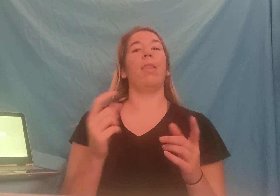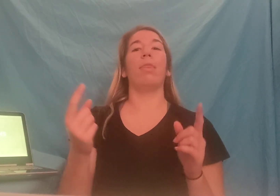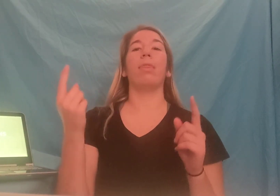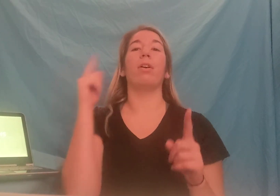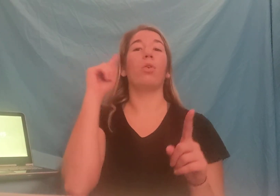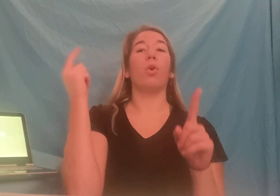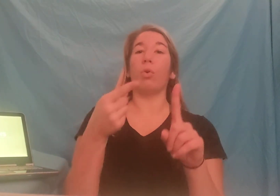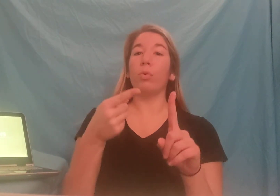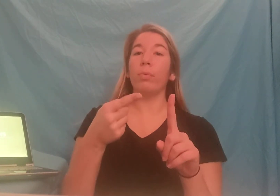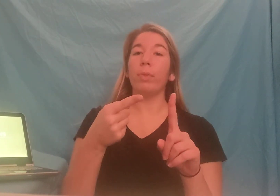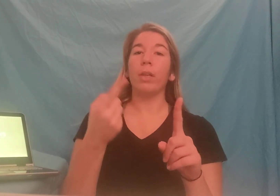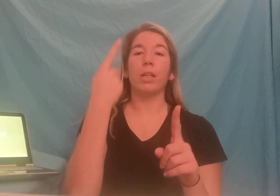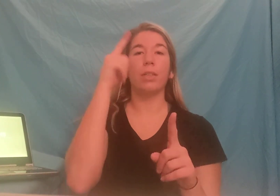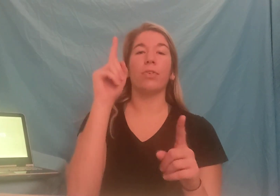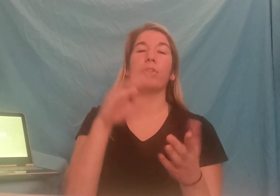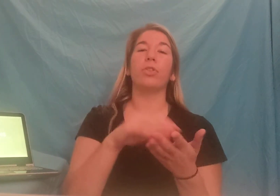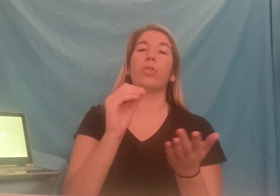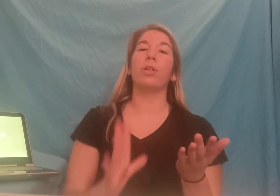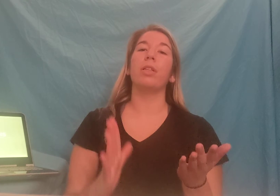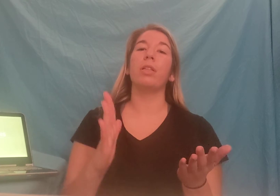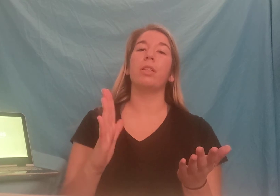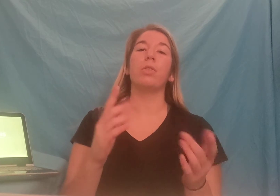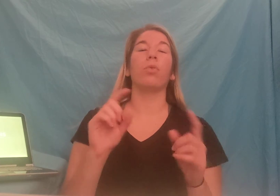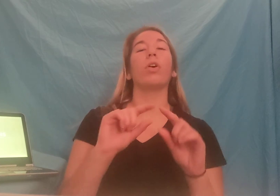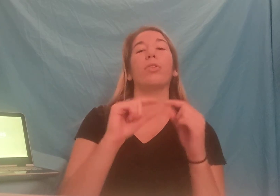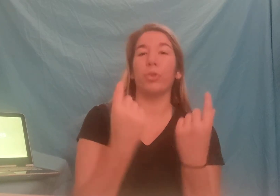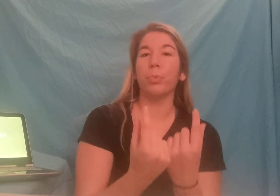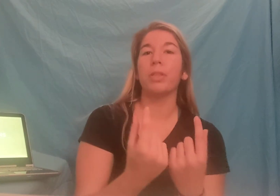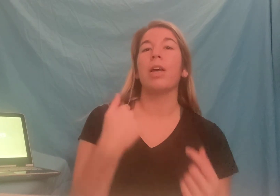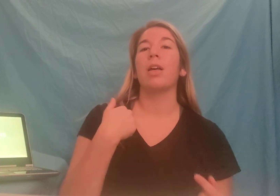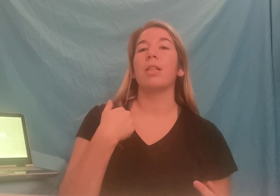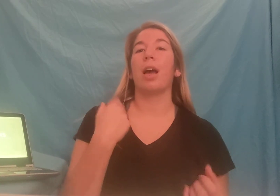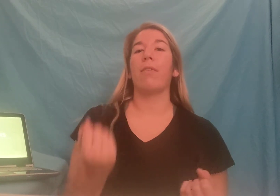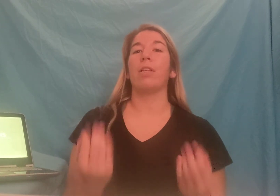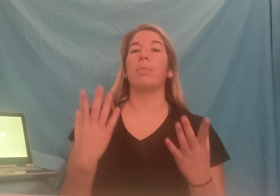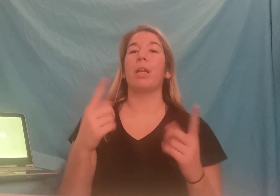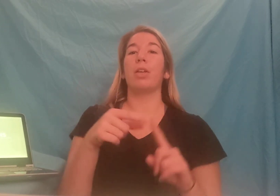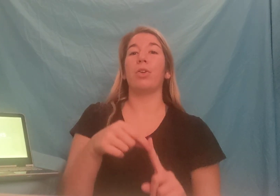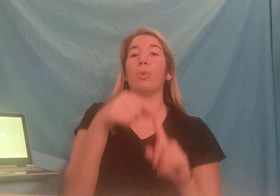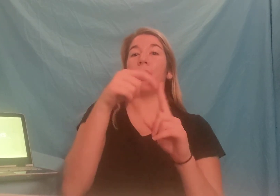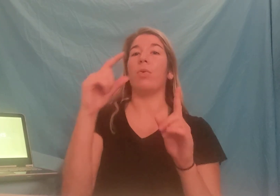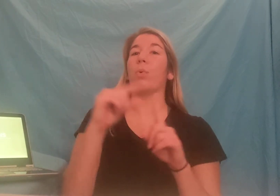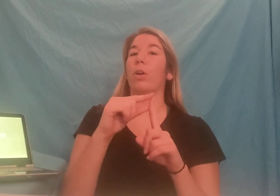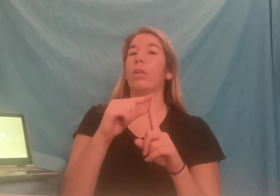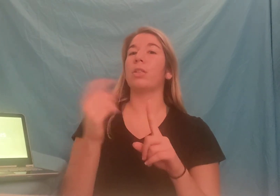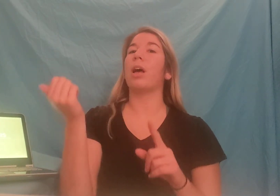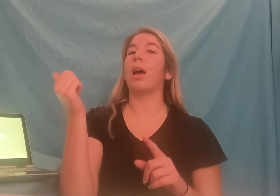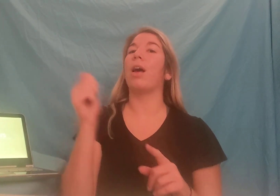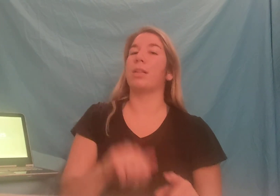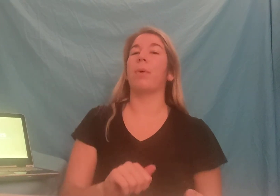And the goal is for students or groups to have as many unique words as